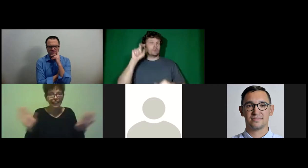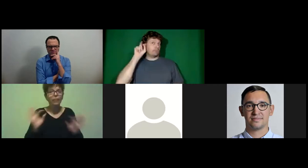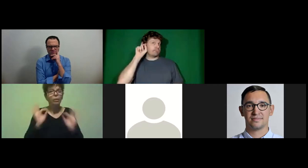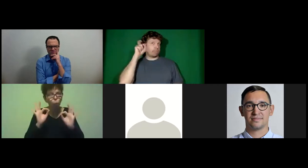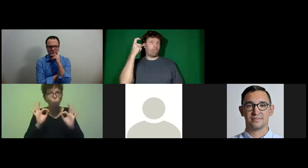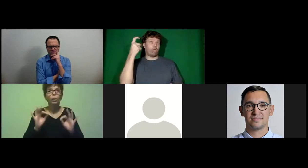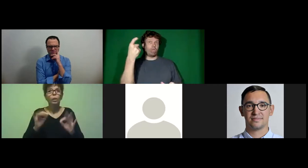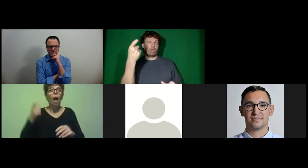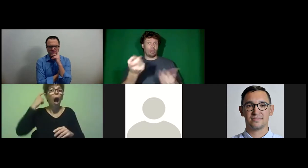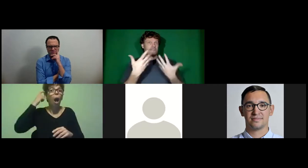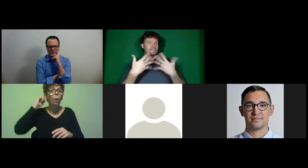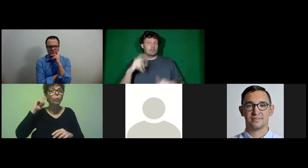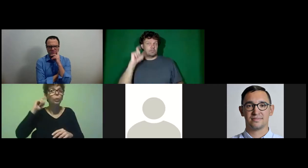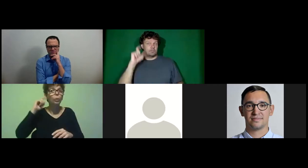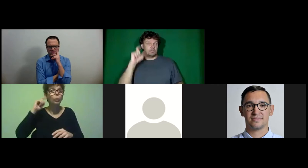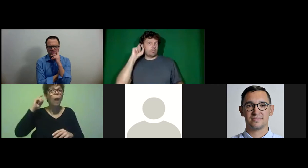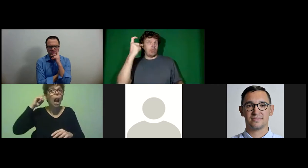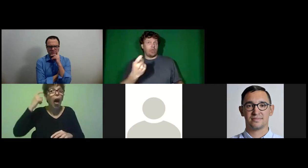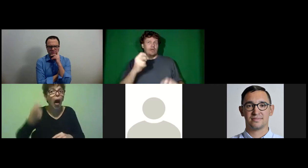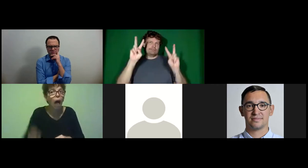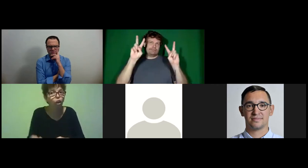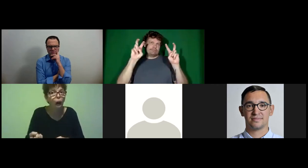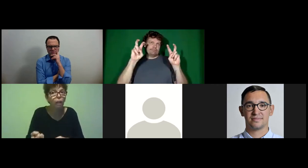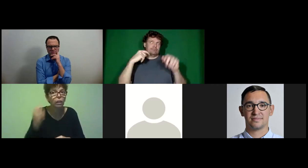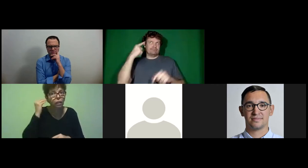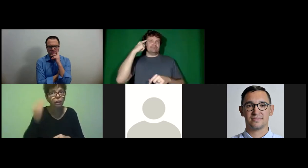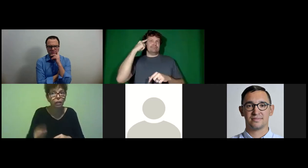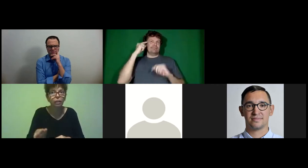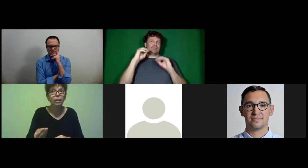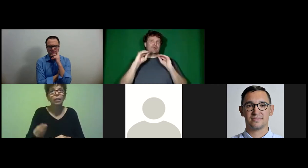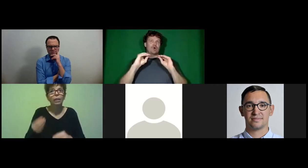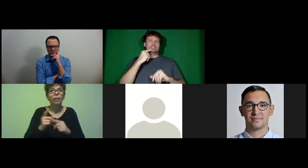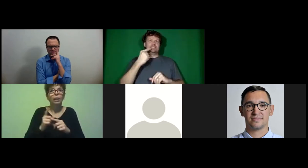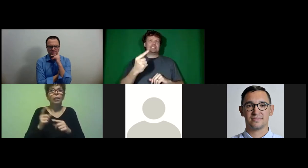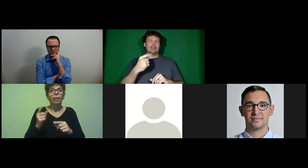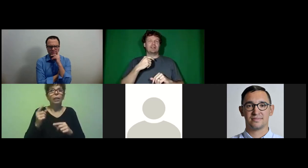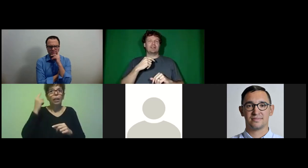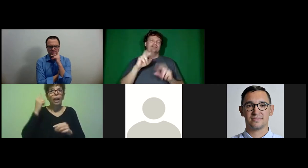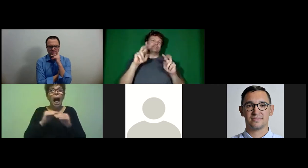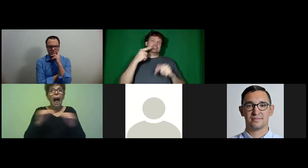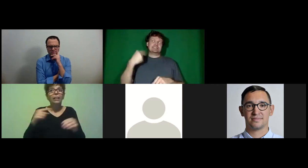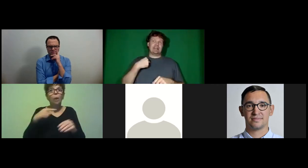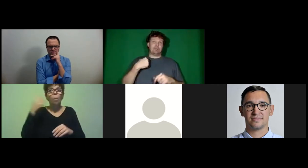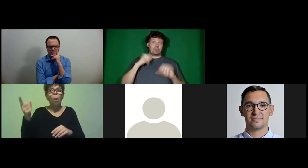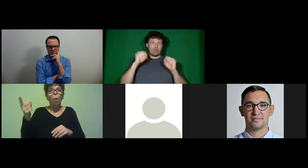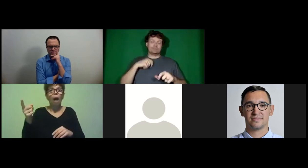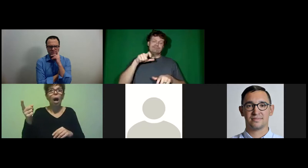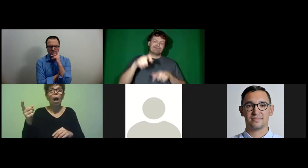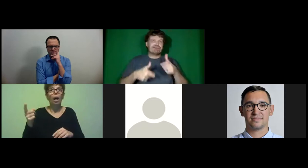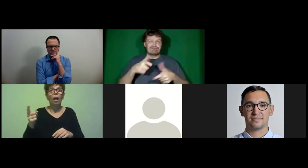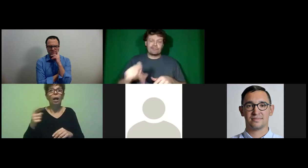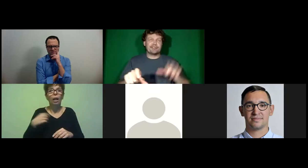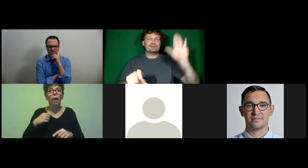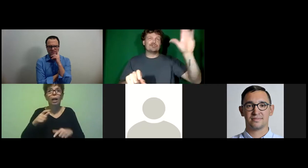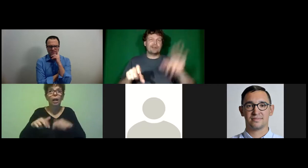playing. And so I remember that. So once my hearing aid indeed fell off, but I remembered what the coach